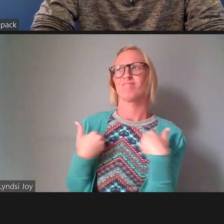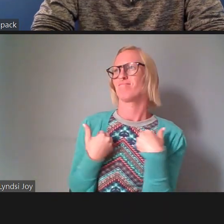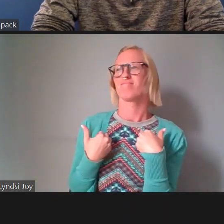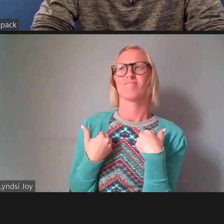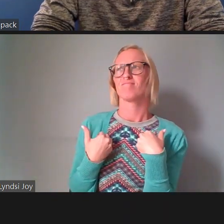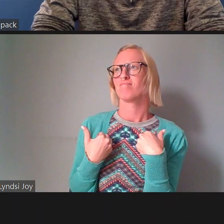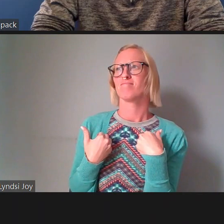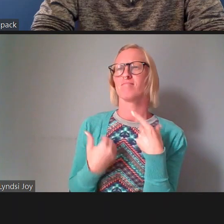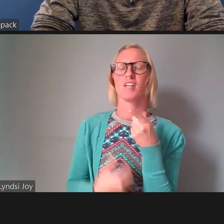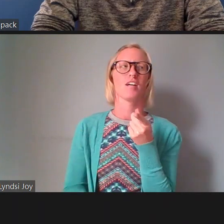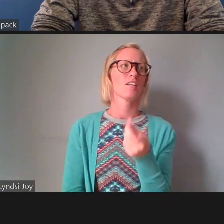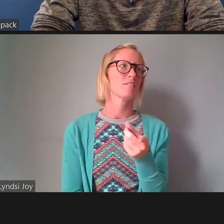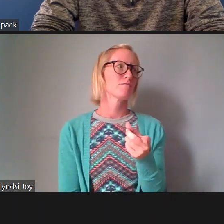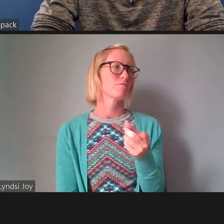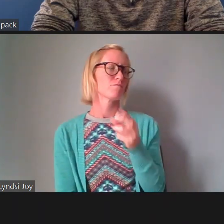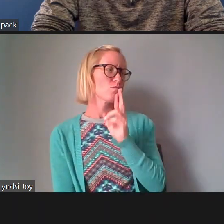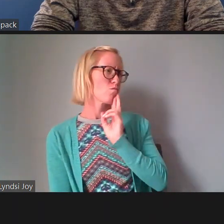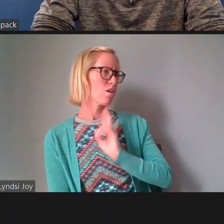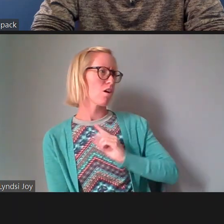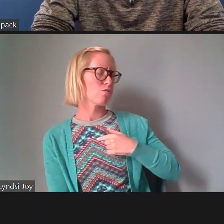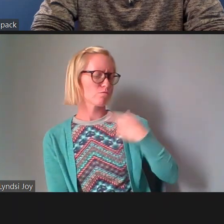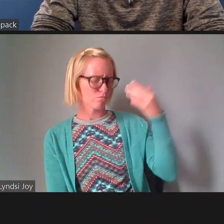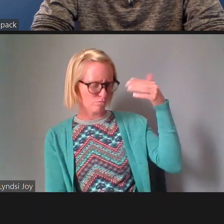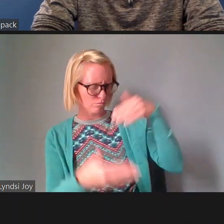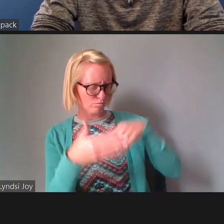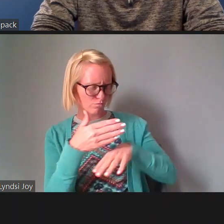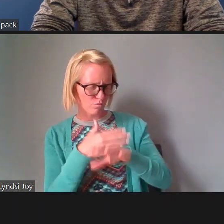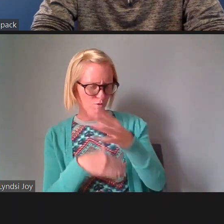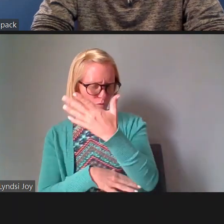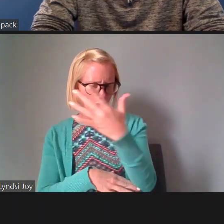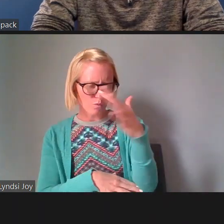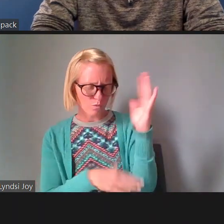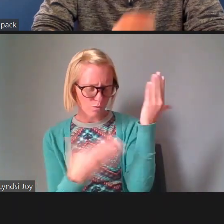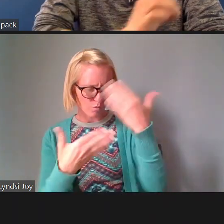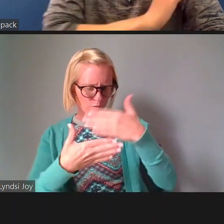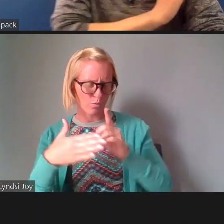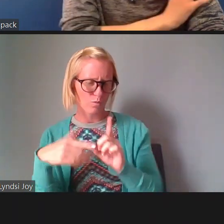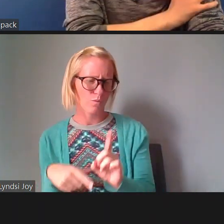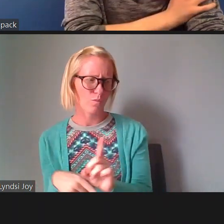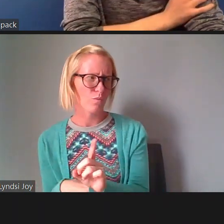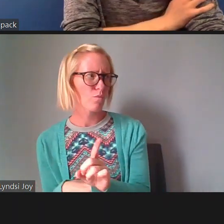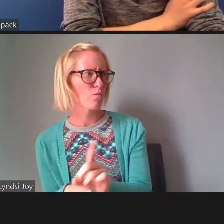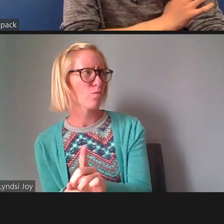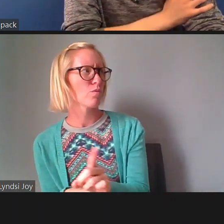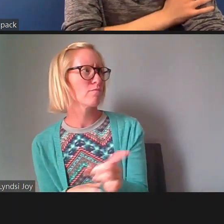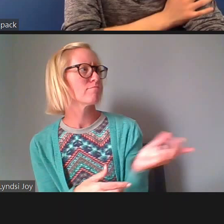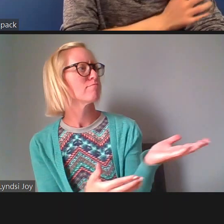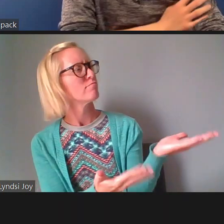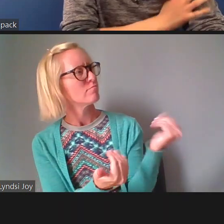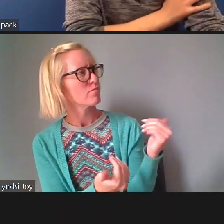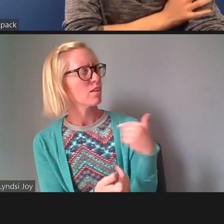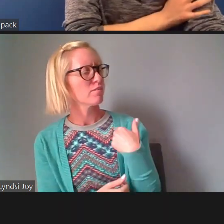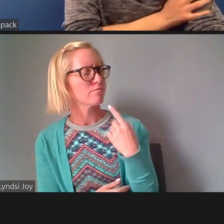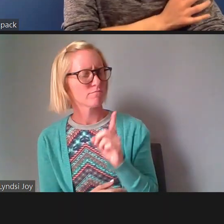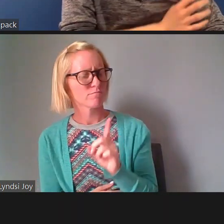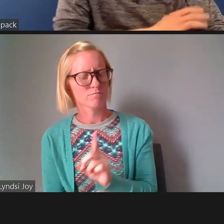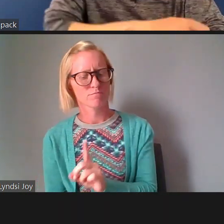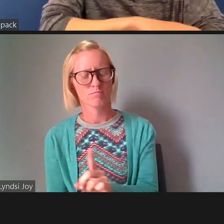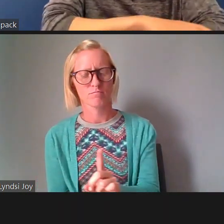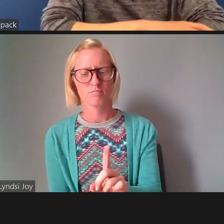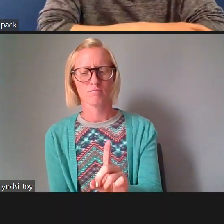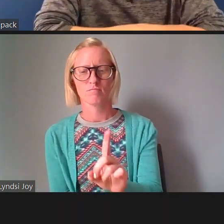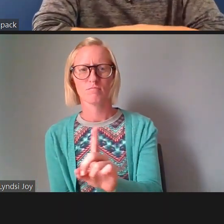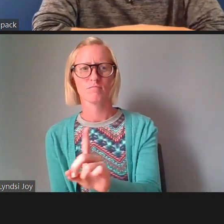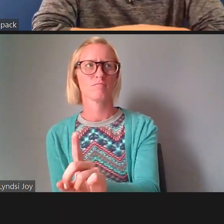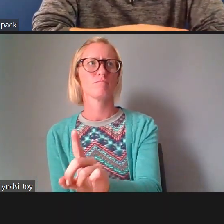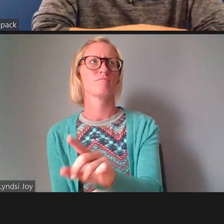Ralph peered into the darkness under the trees. The forest minutely vibrated. Come on. The difficulty was not the steep ascent around